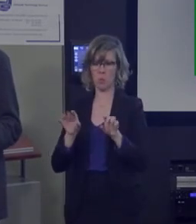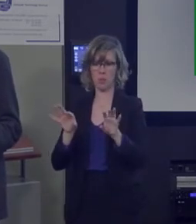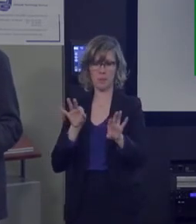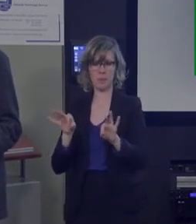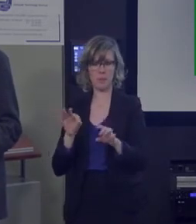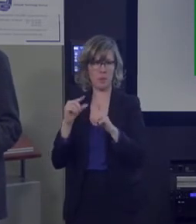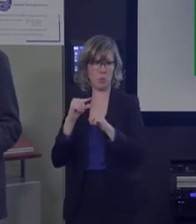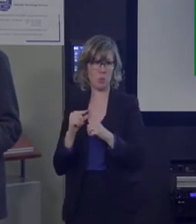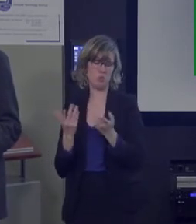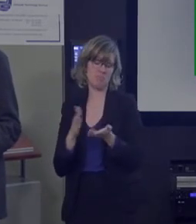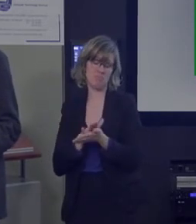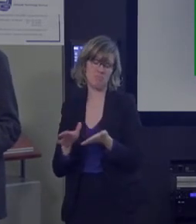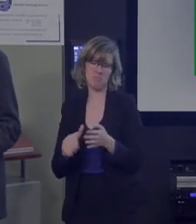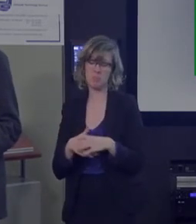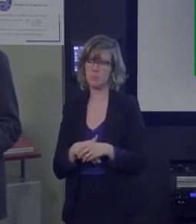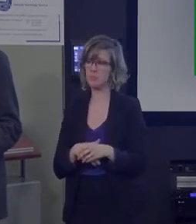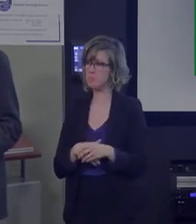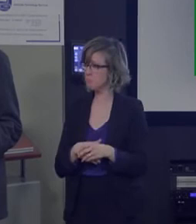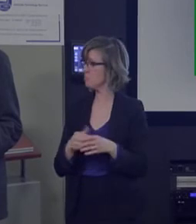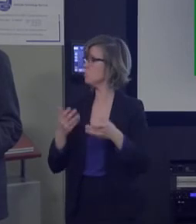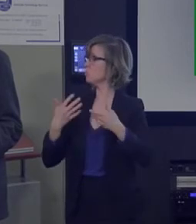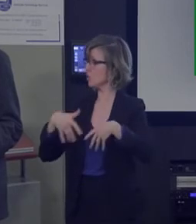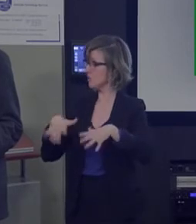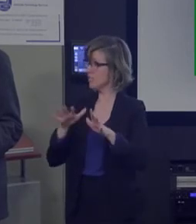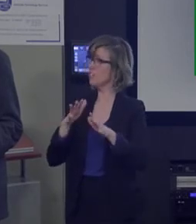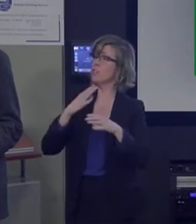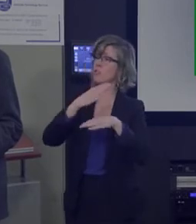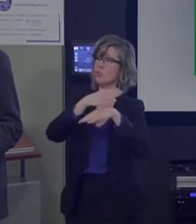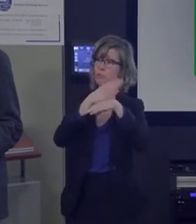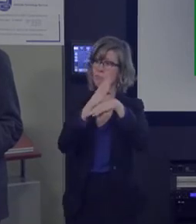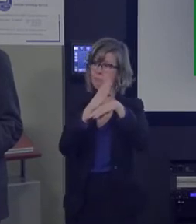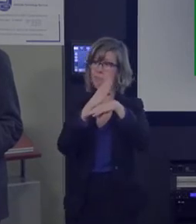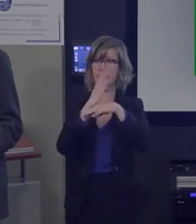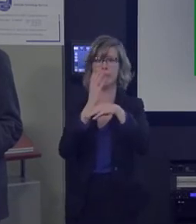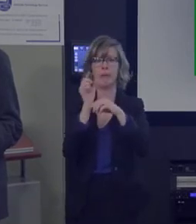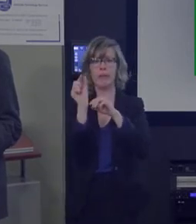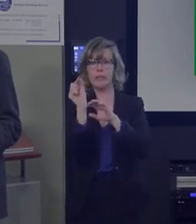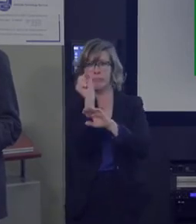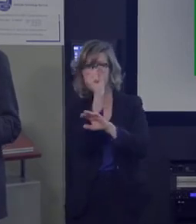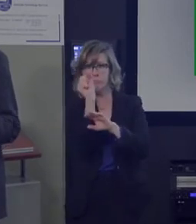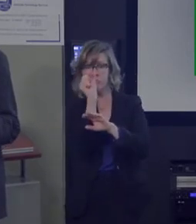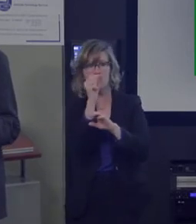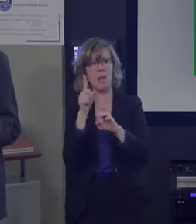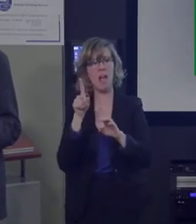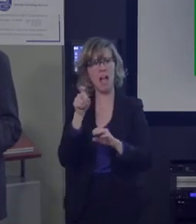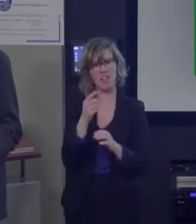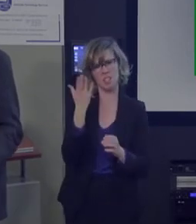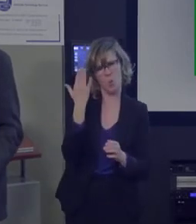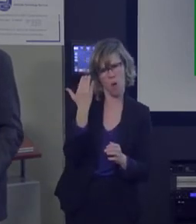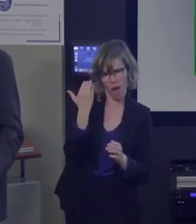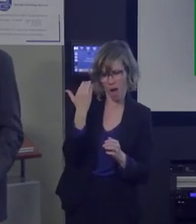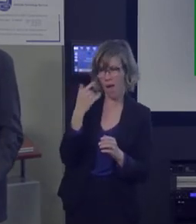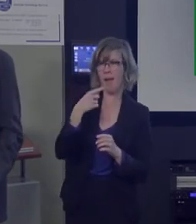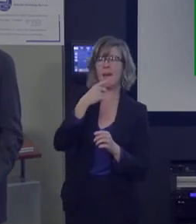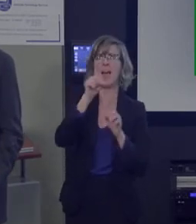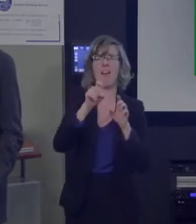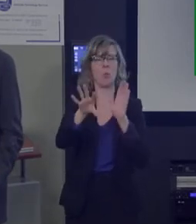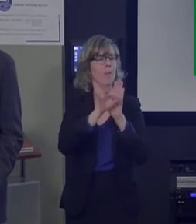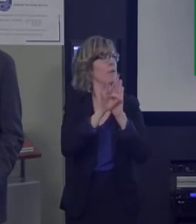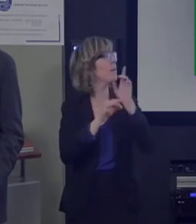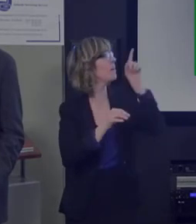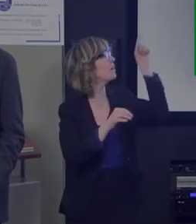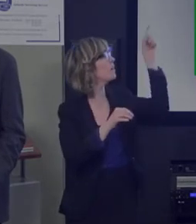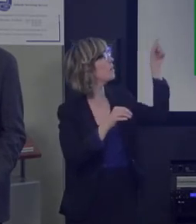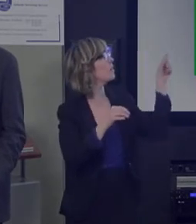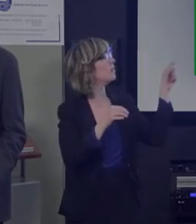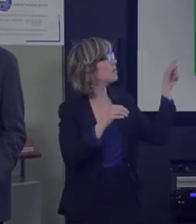do something, we ask them why they did it, and then they go to this drop-down menu, and they choose one of these. And each of these answers